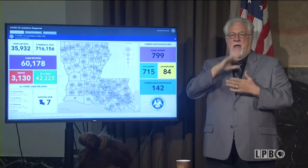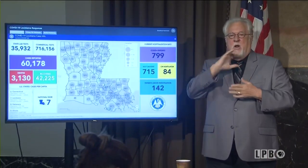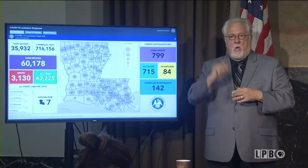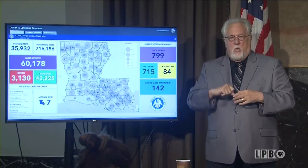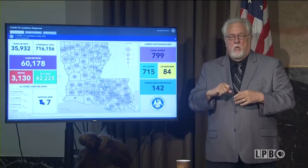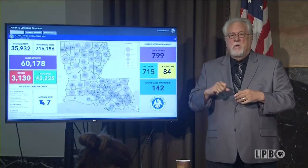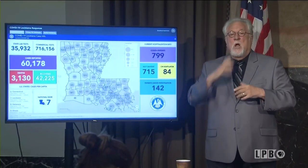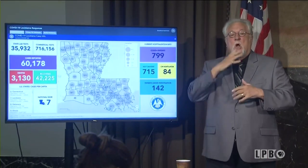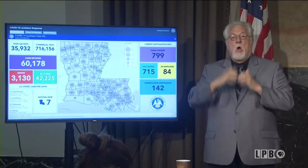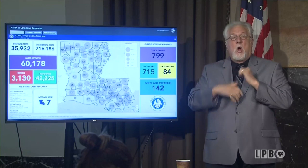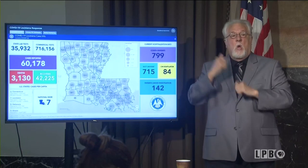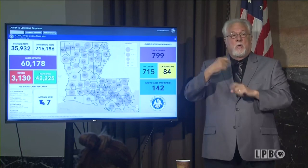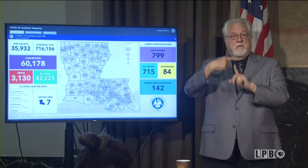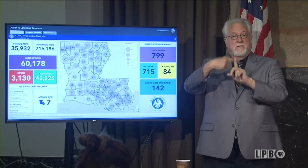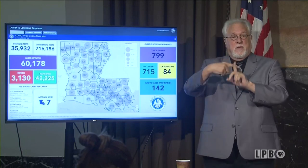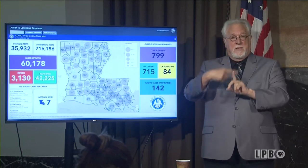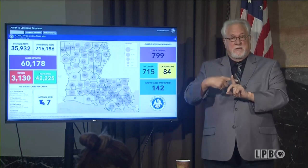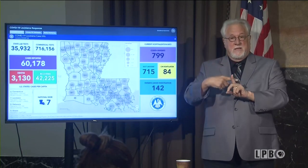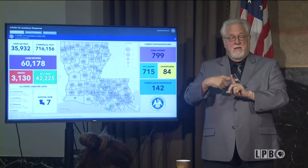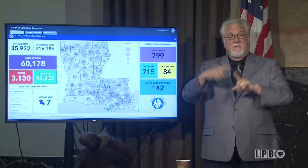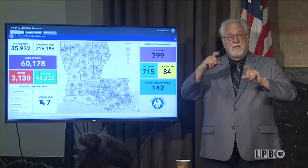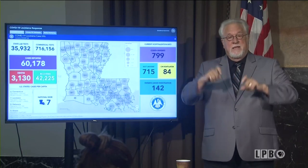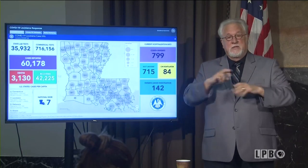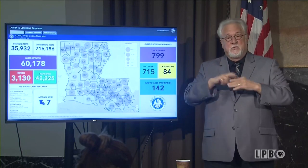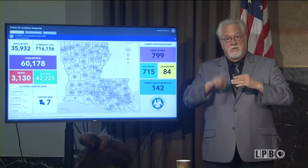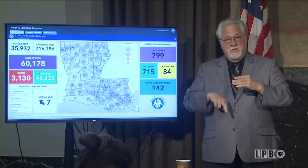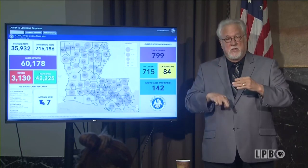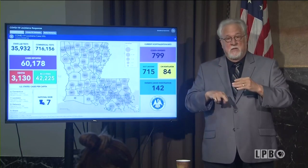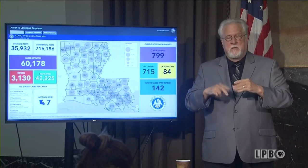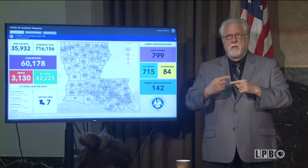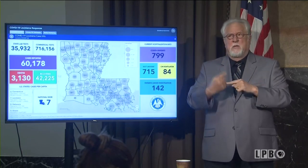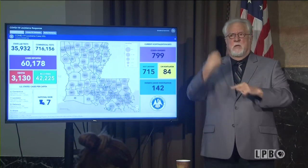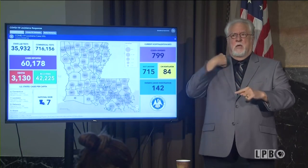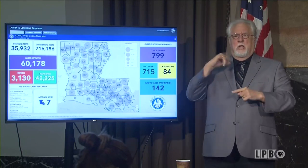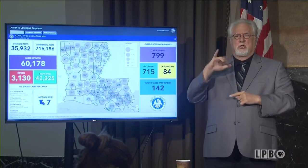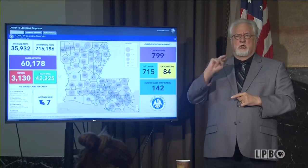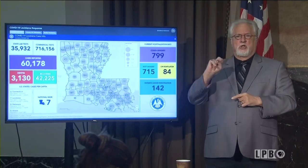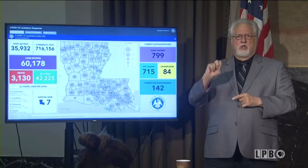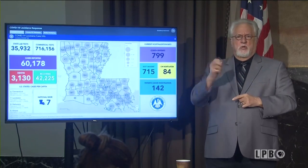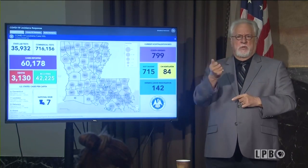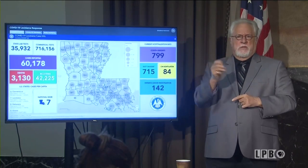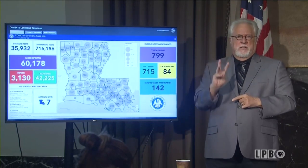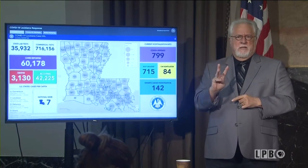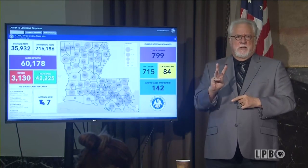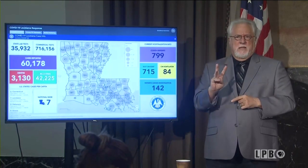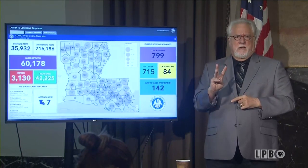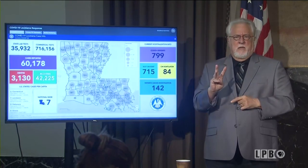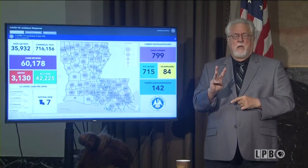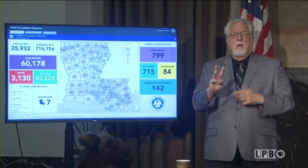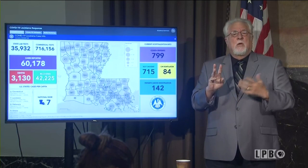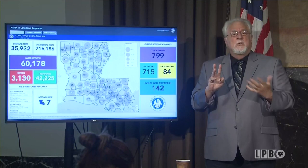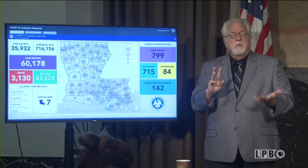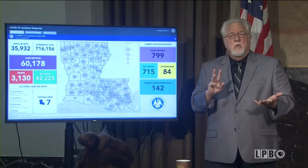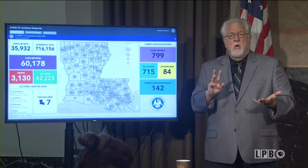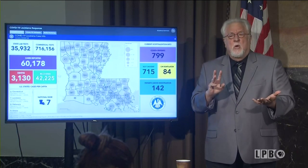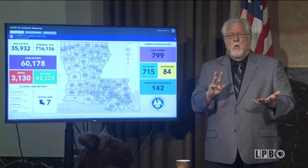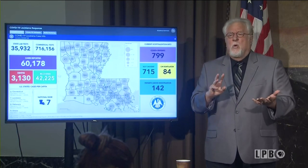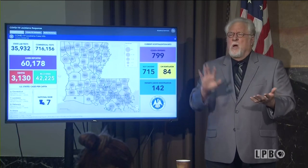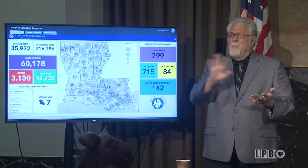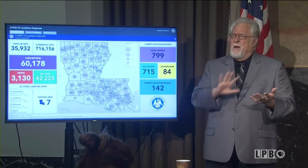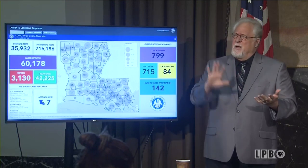The oldest positive test result dates back to June the 16th. And so there were